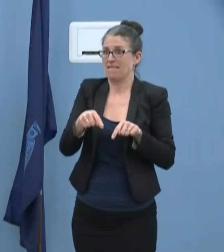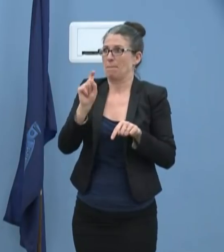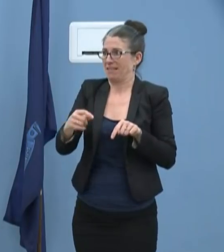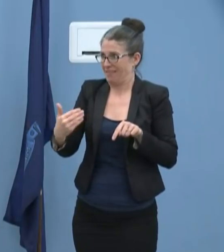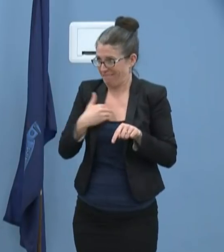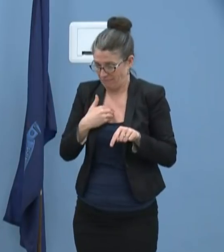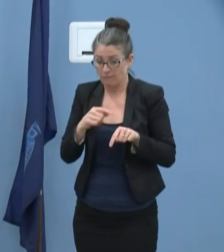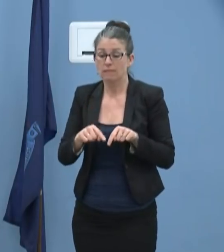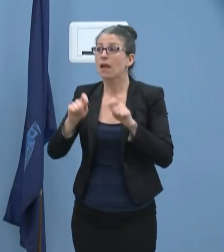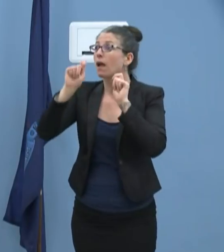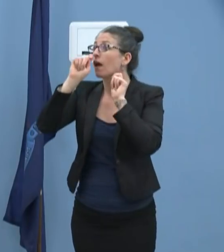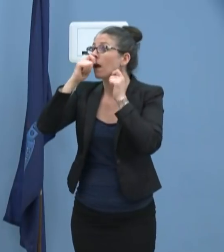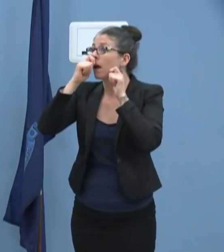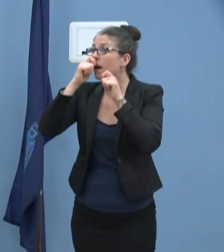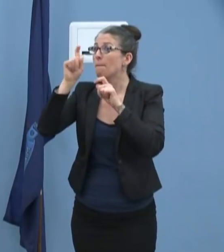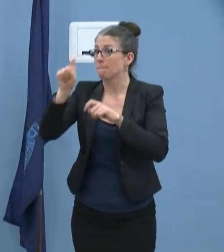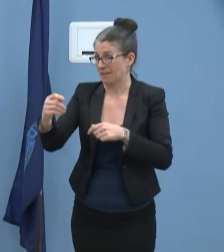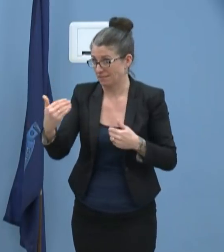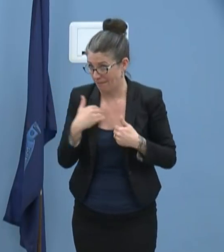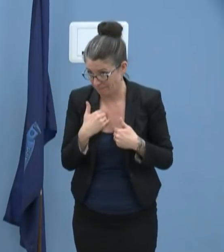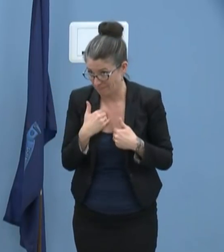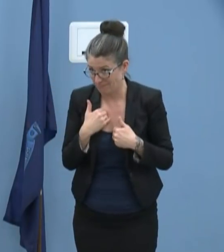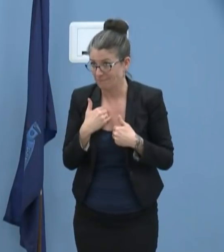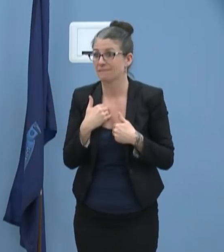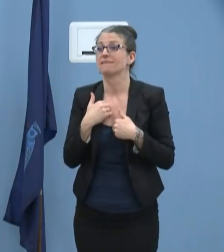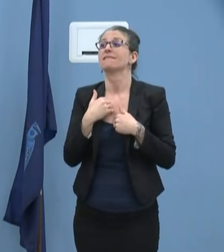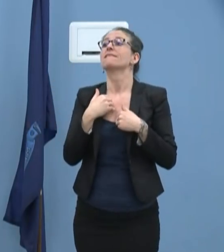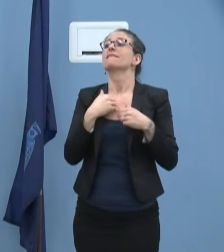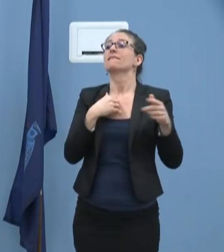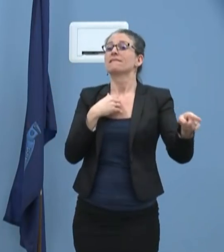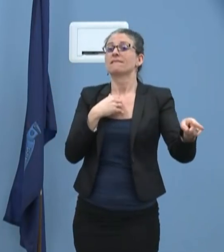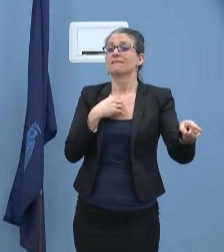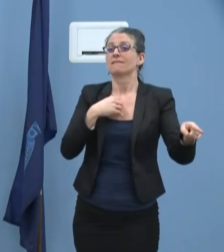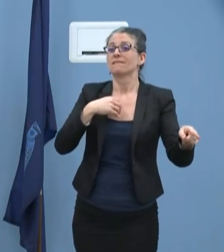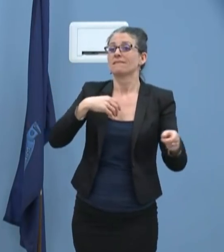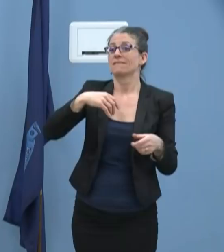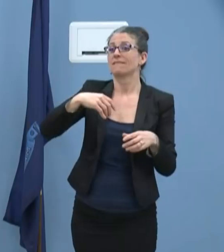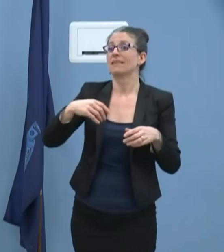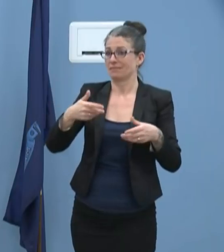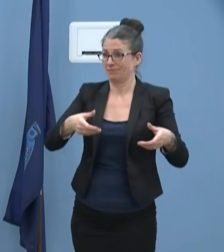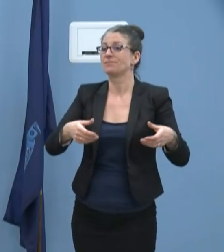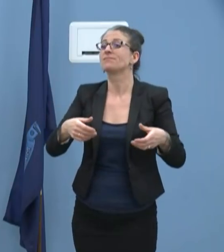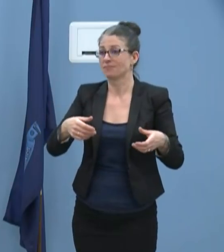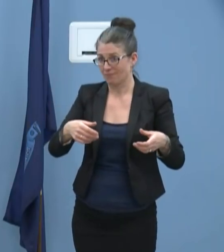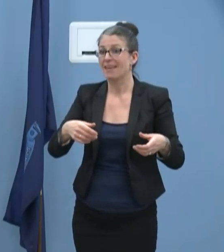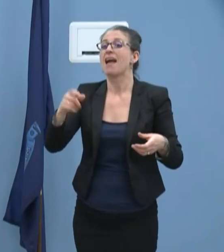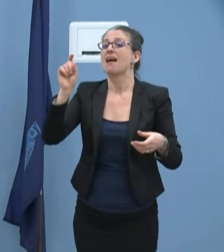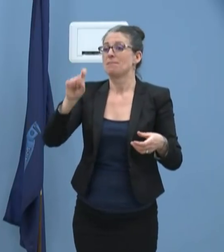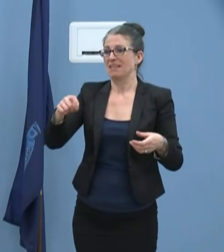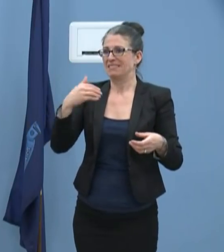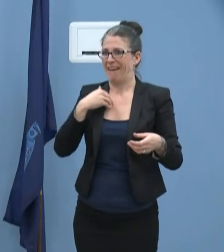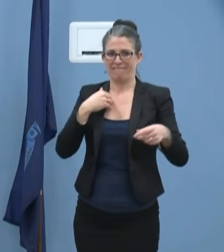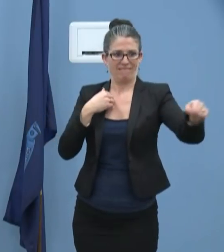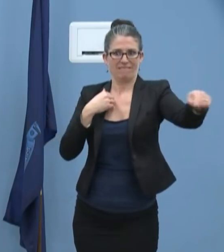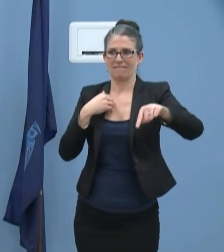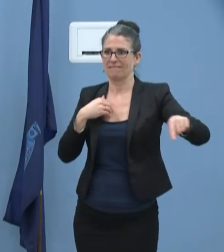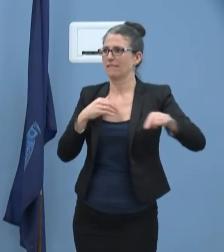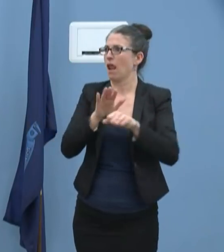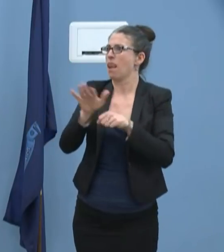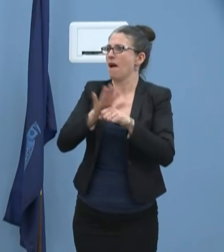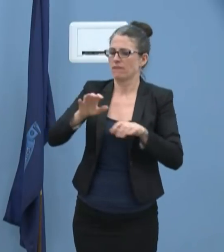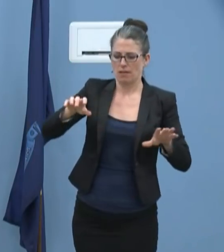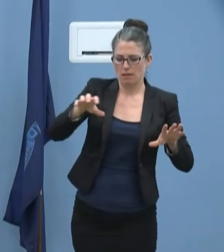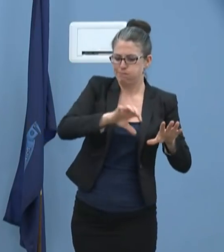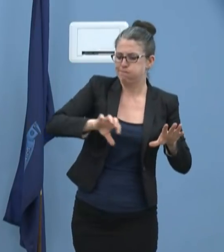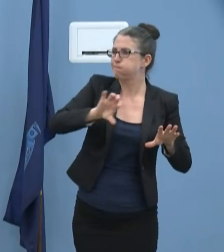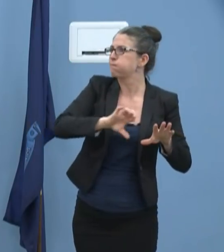the sample. Those supplies and the supply of them has been a concern. It's something that we are keeping very